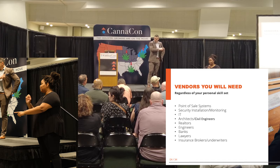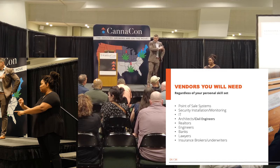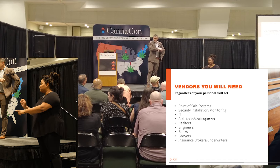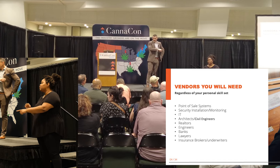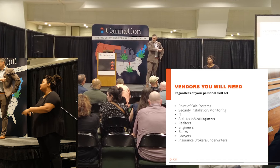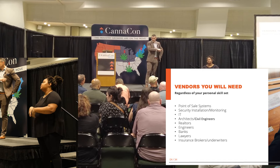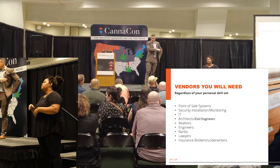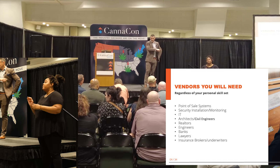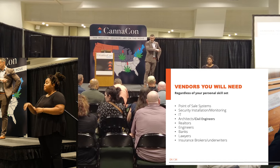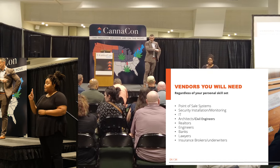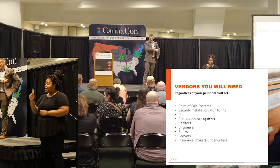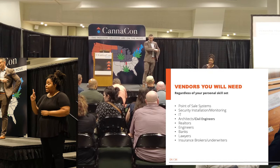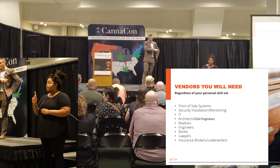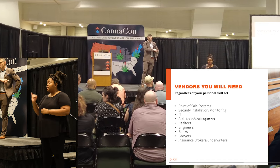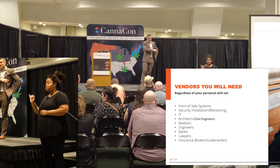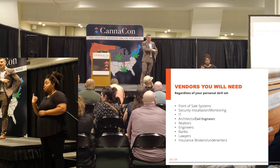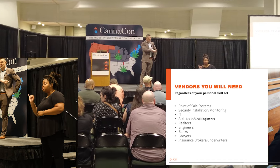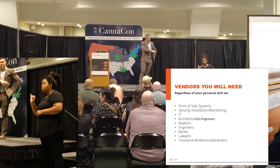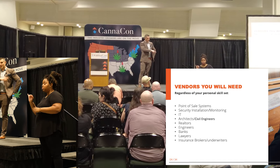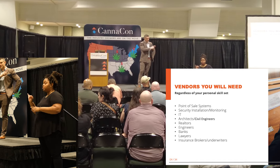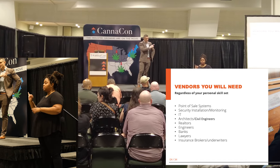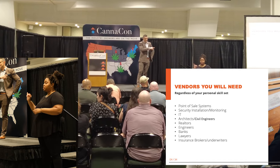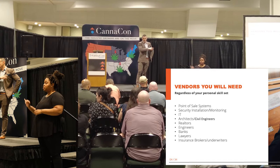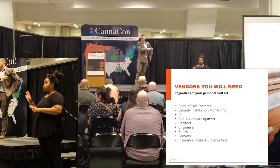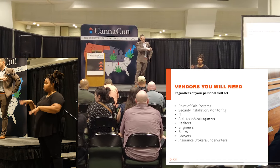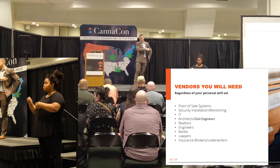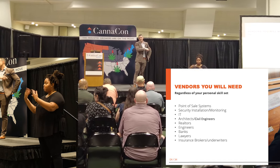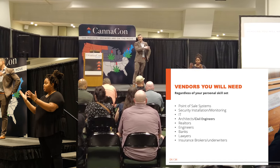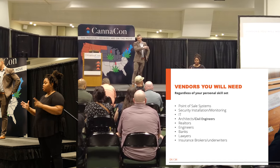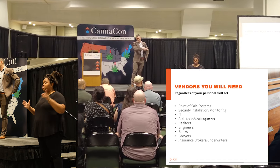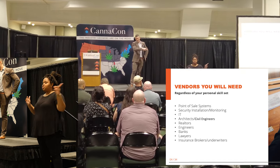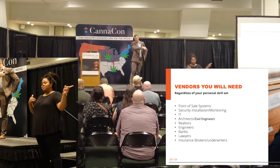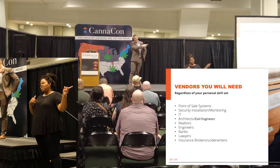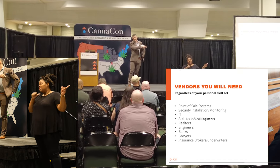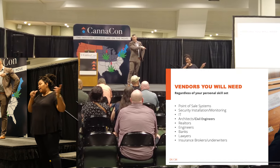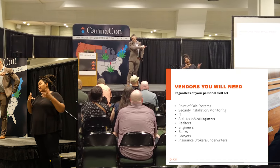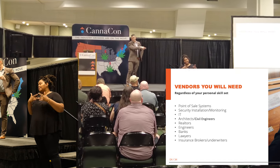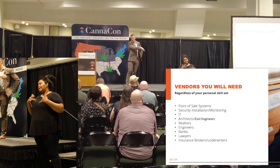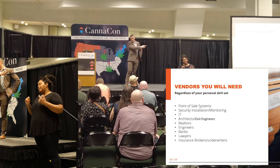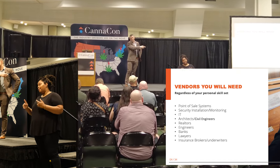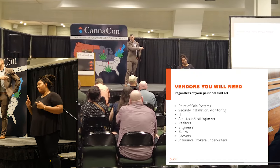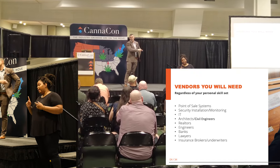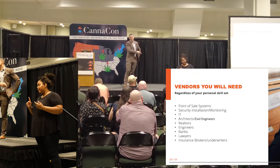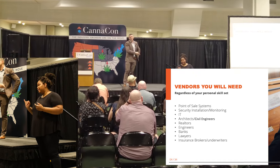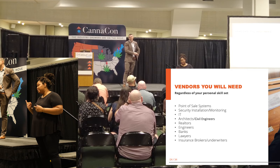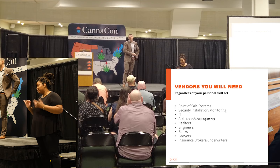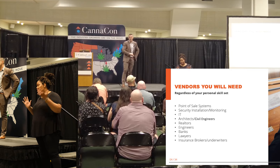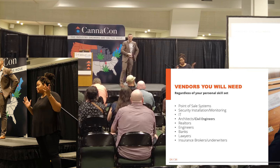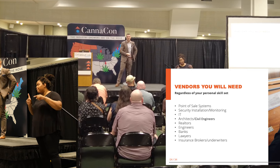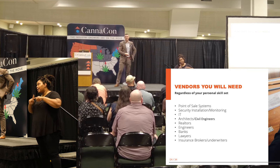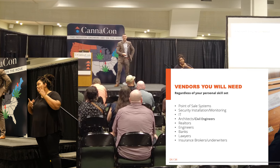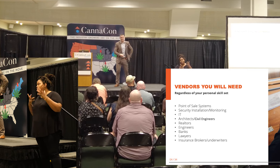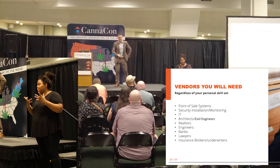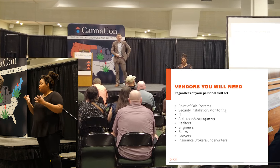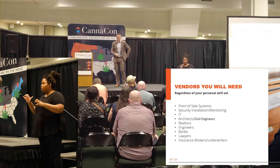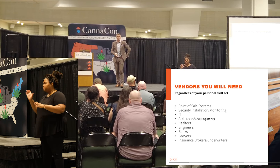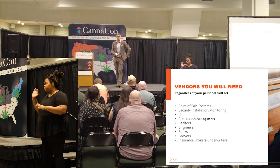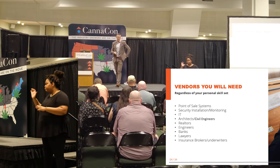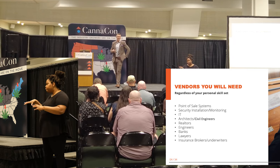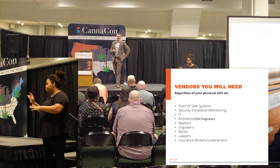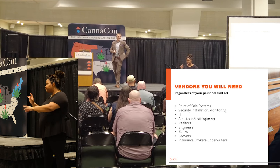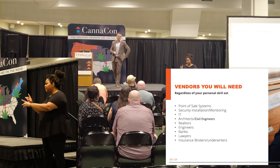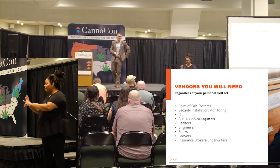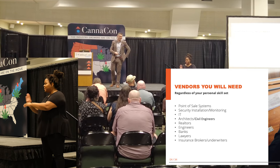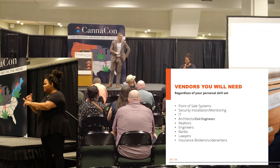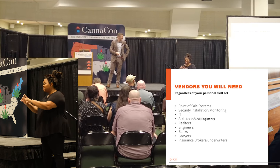and insurance providers here. Unfortunately, I have to put them on the most exciting ones, so they're not at the top, but you probably would want to get a couple of cards because eventually we'll